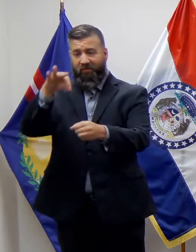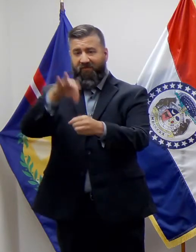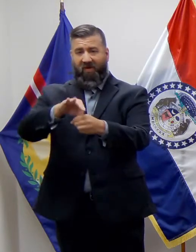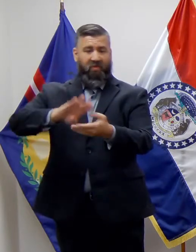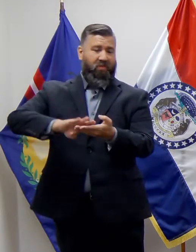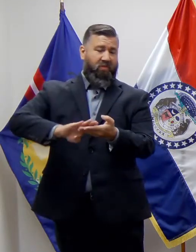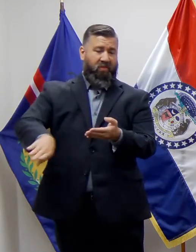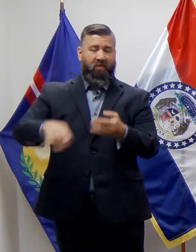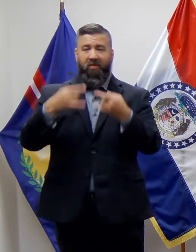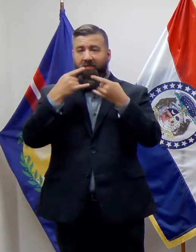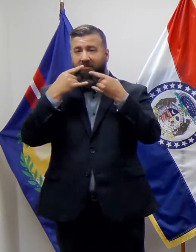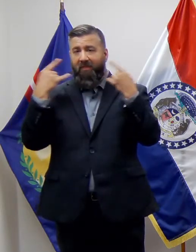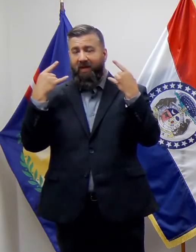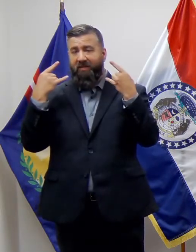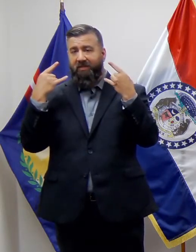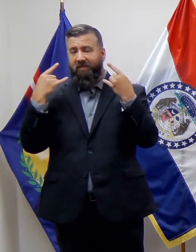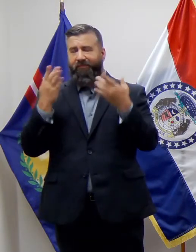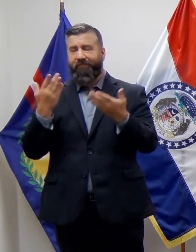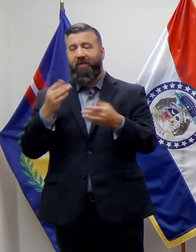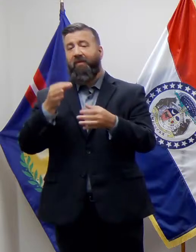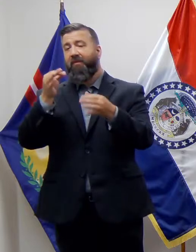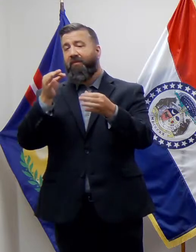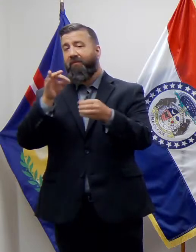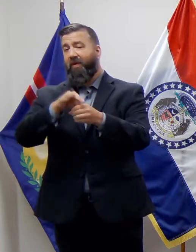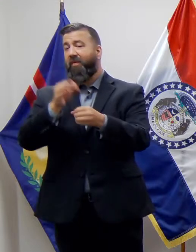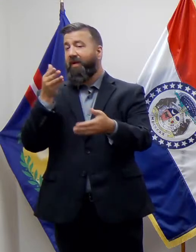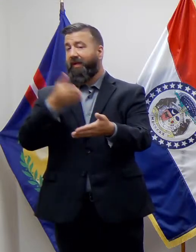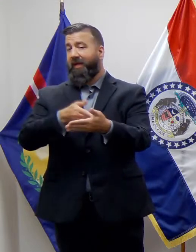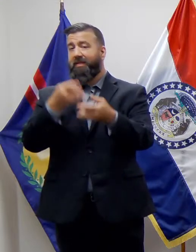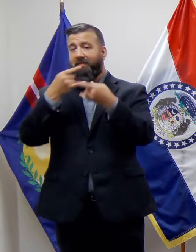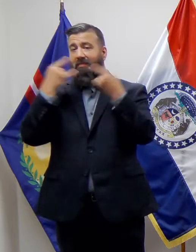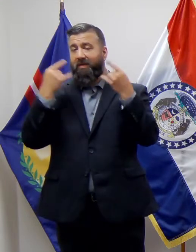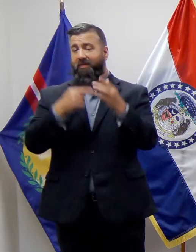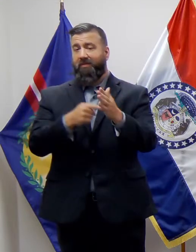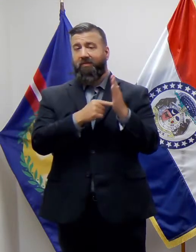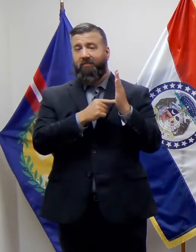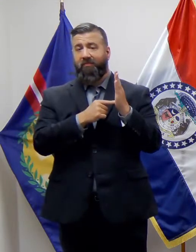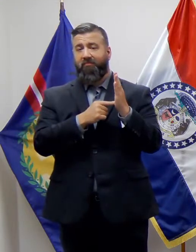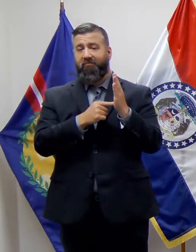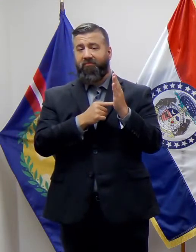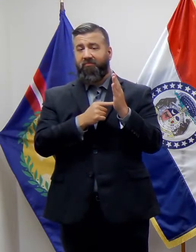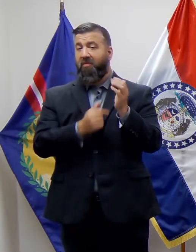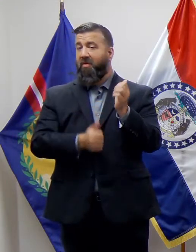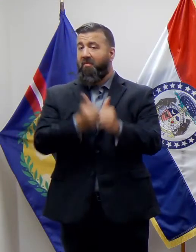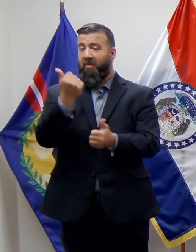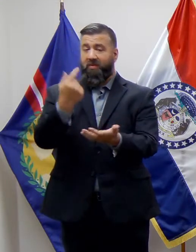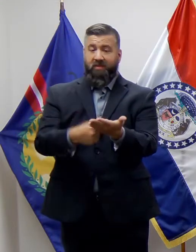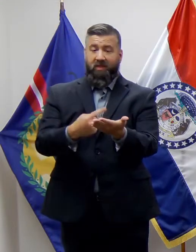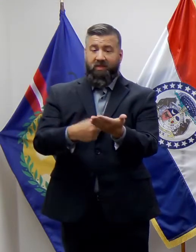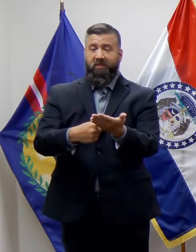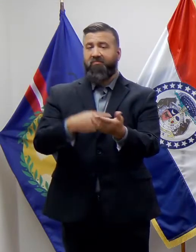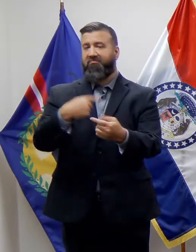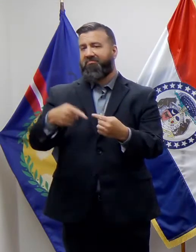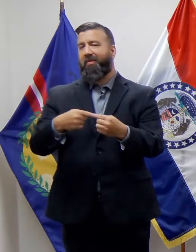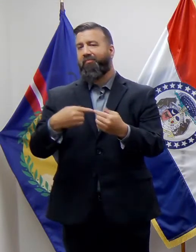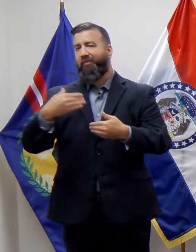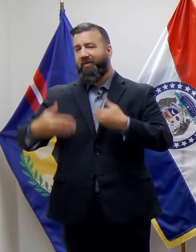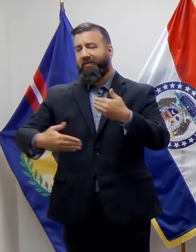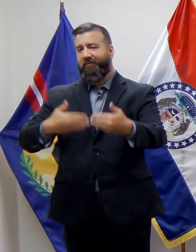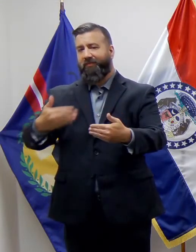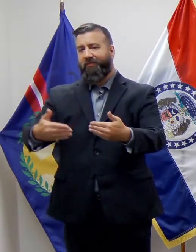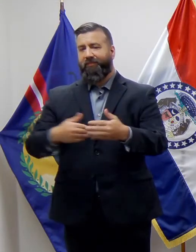down the mask or vote against the mask mandate. And most of the discussion was about process. In